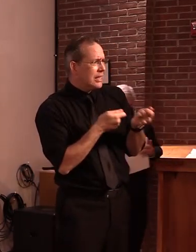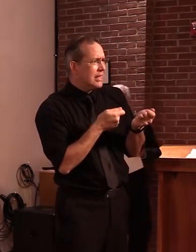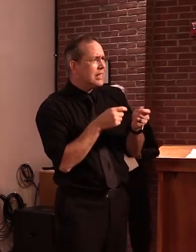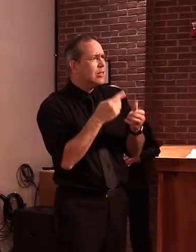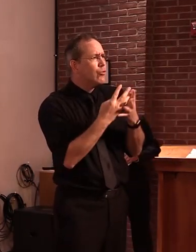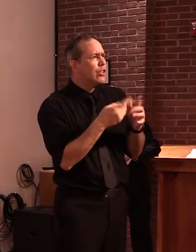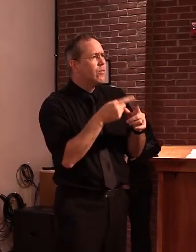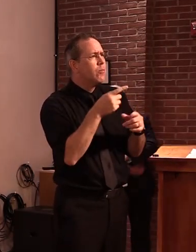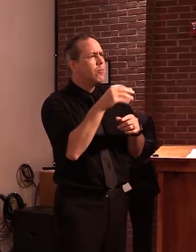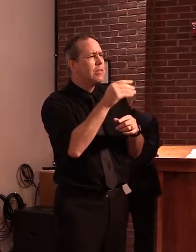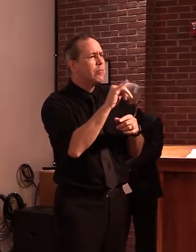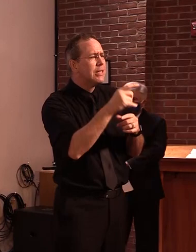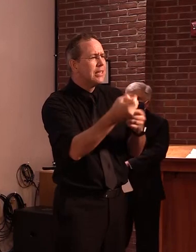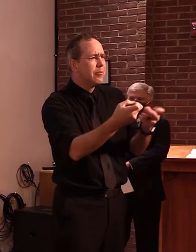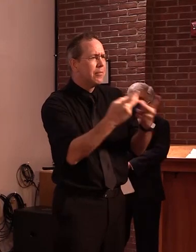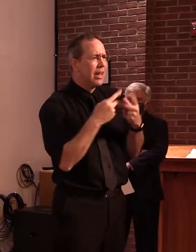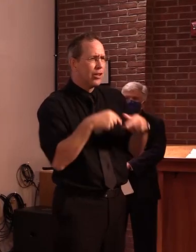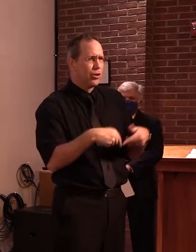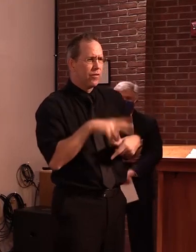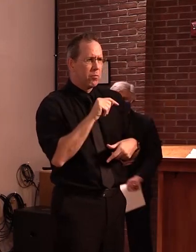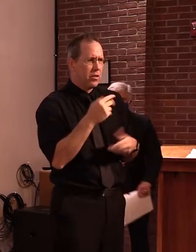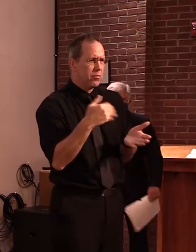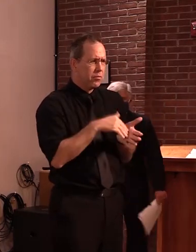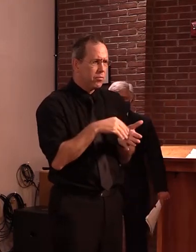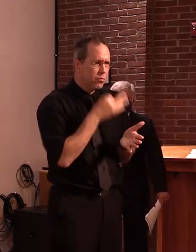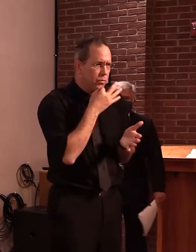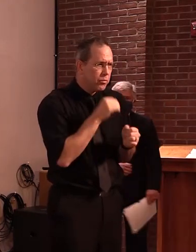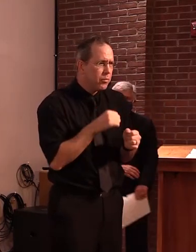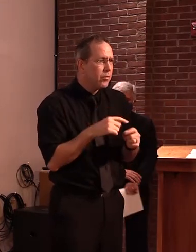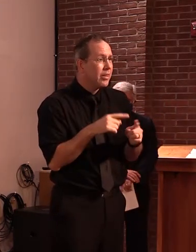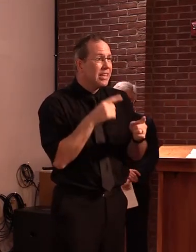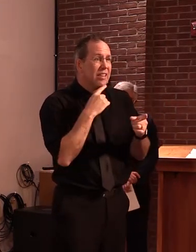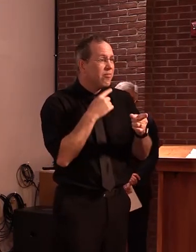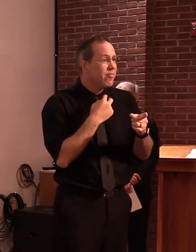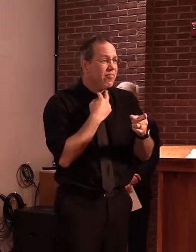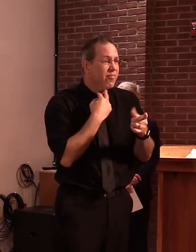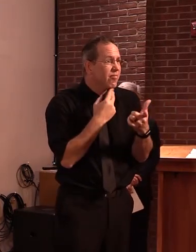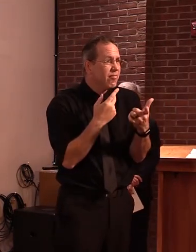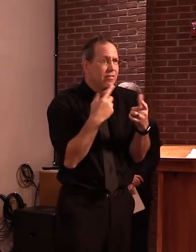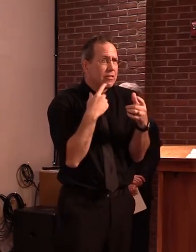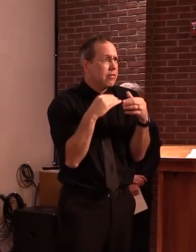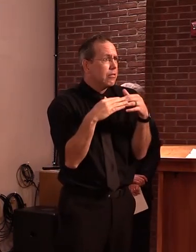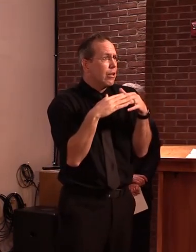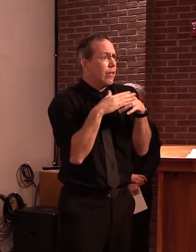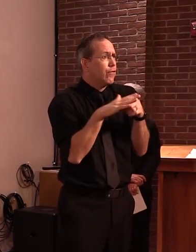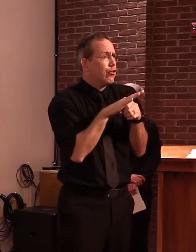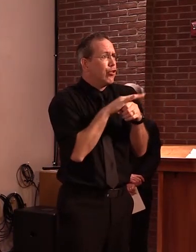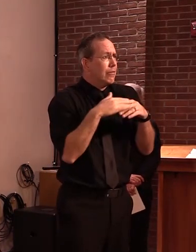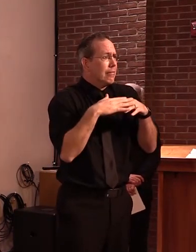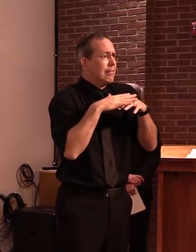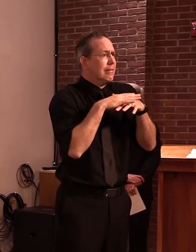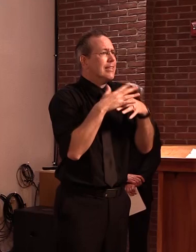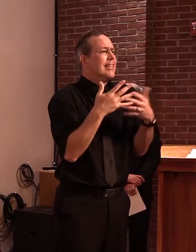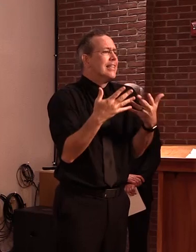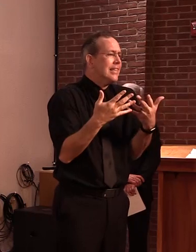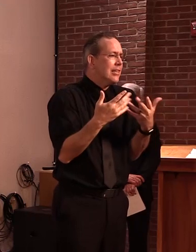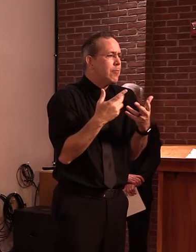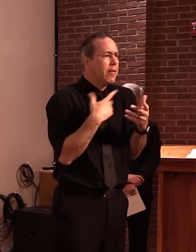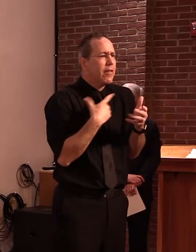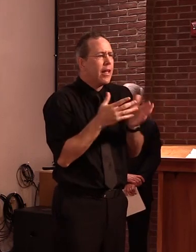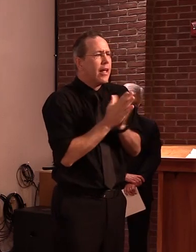possible. But there are capacity issues here in Vermont as well. I may ask Secretary Smith to elaborate on